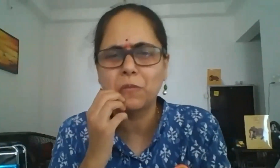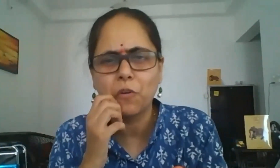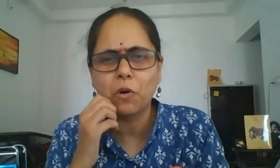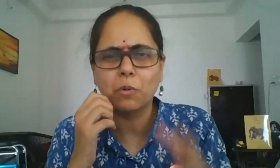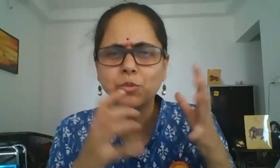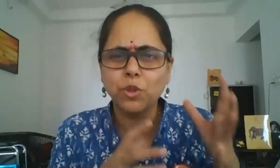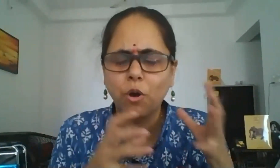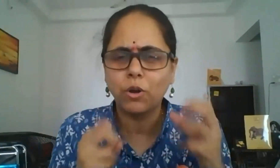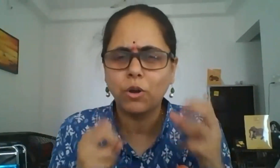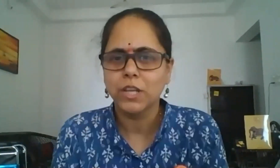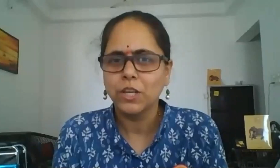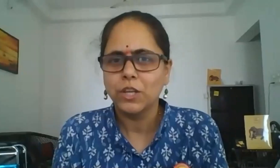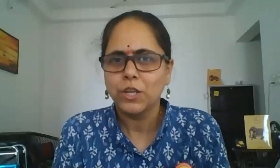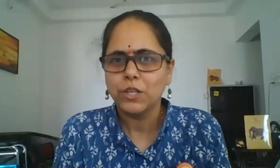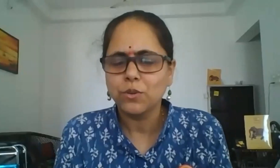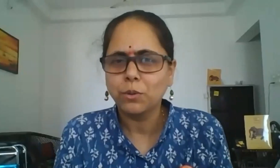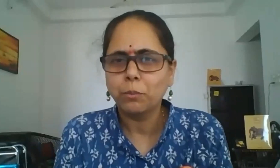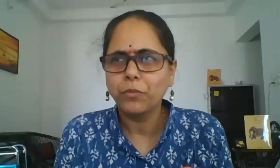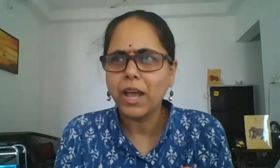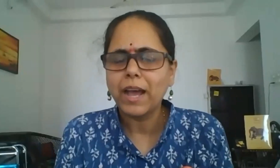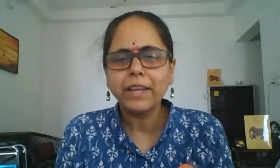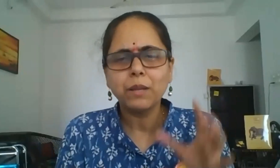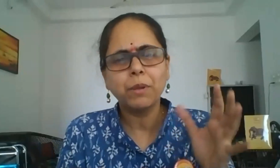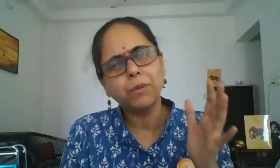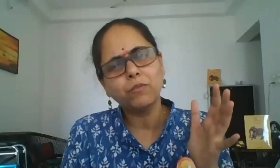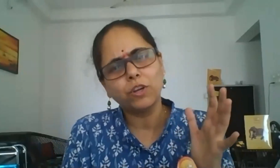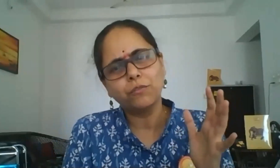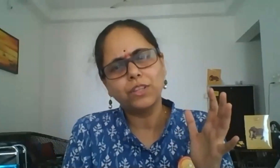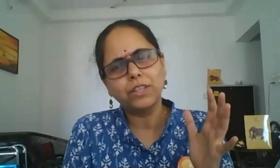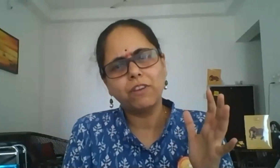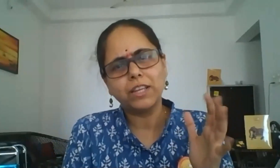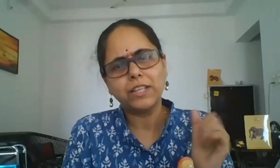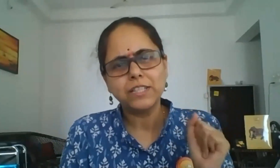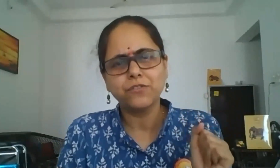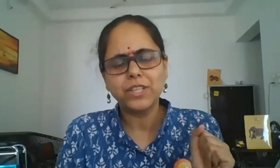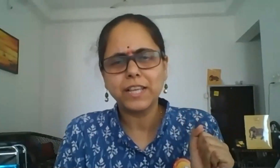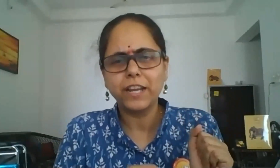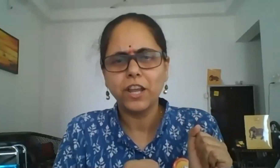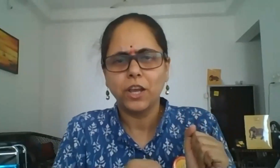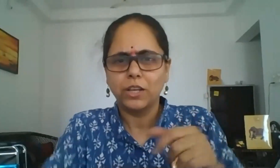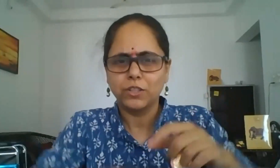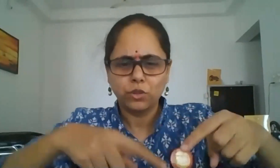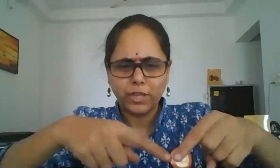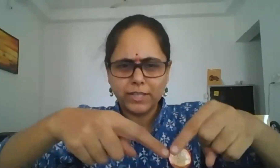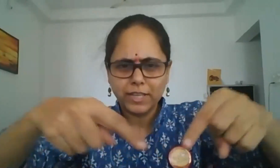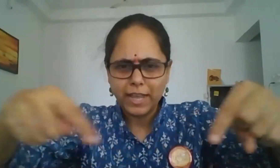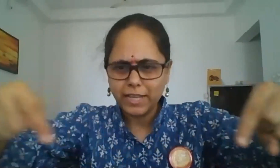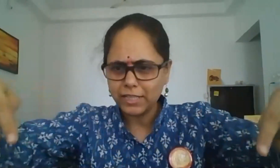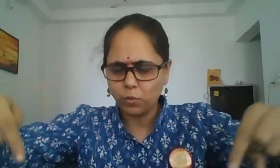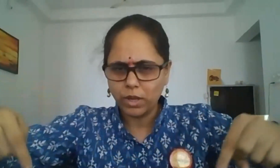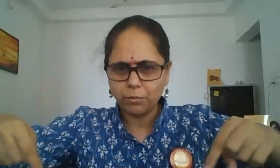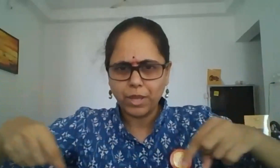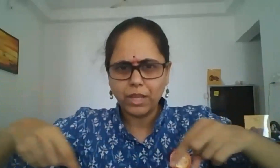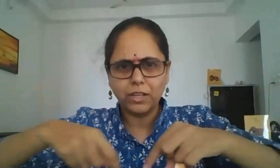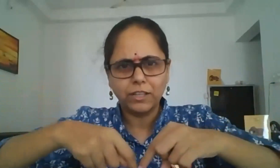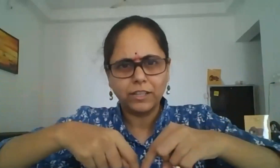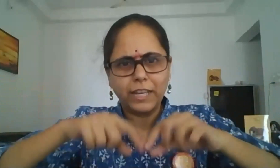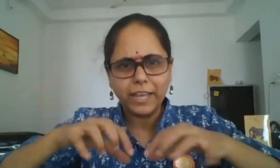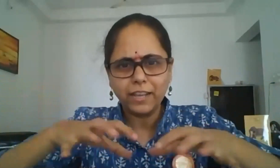perform songs. So I remember one of the Diwalis, we said, So there is a nice one big lake